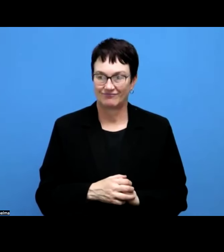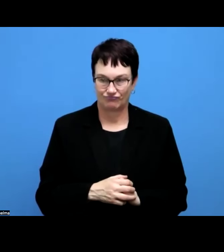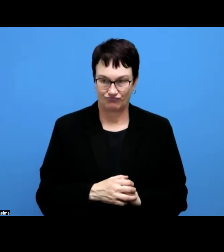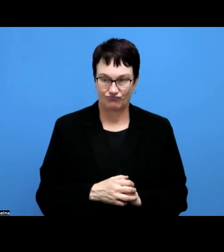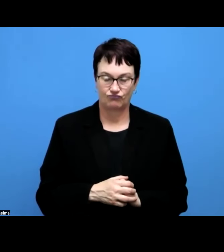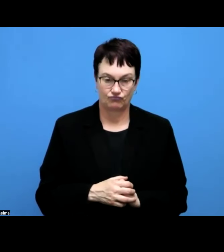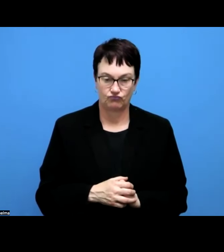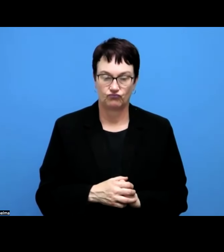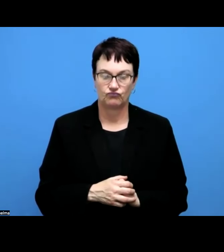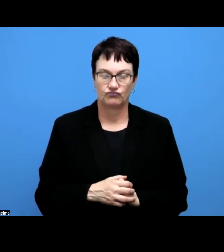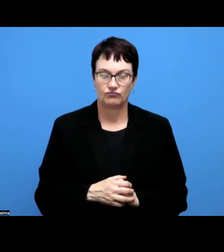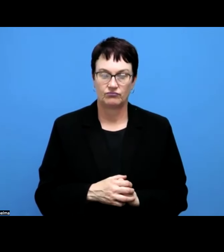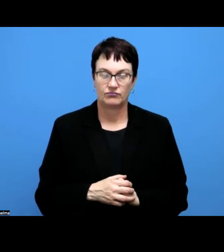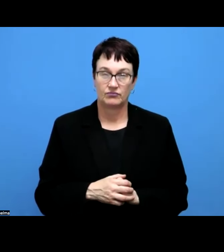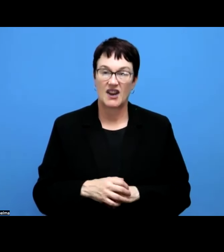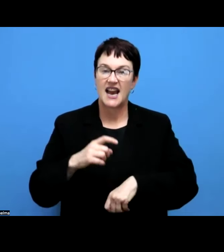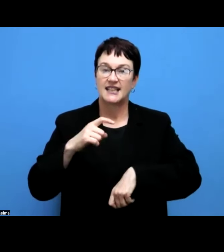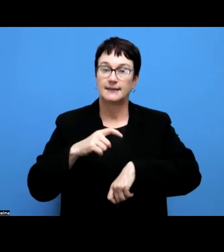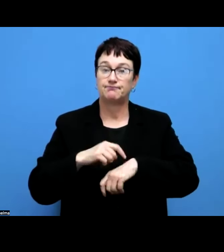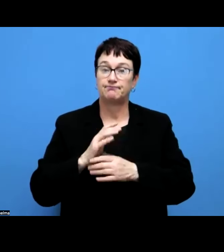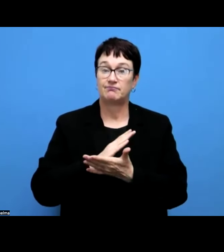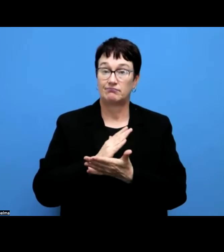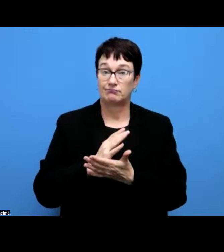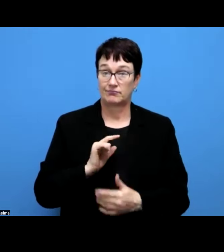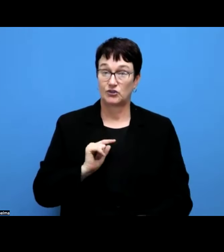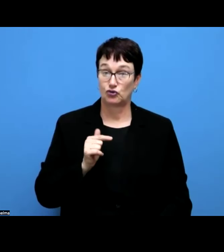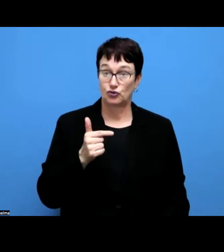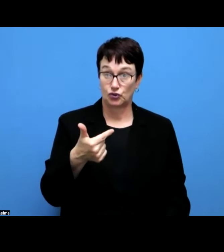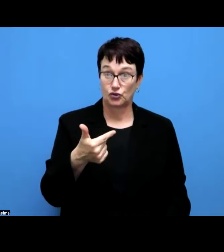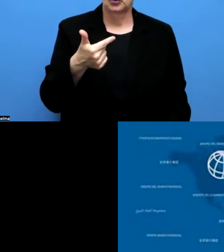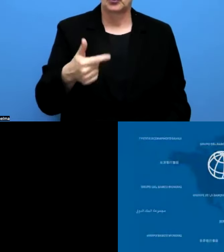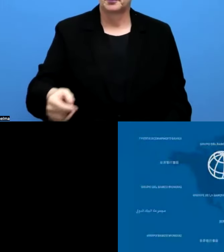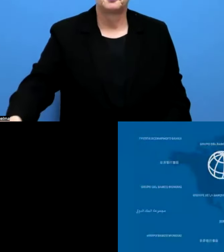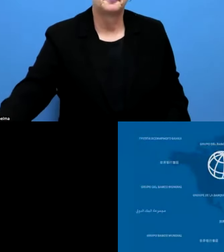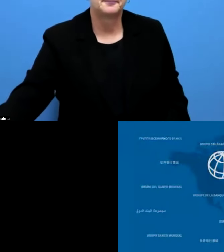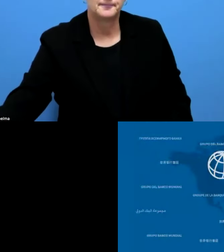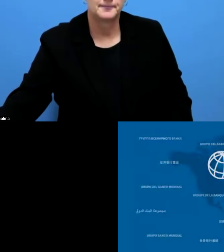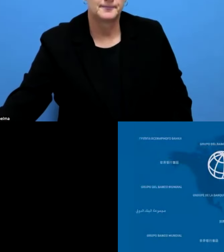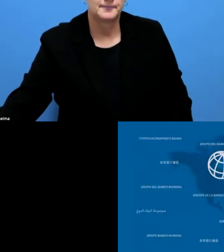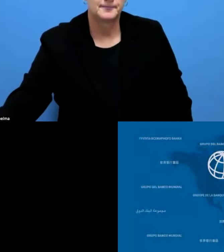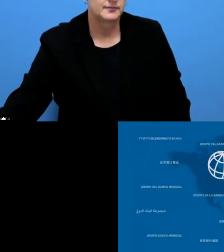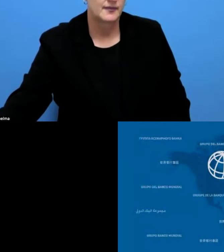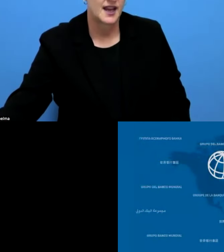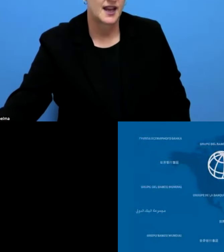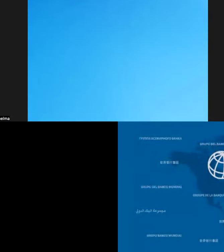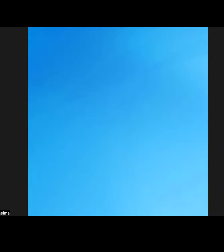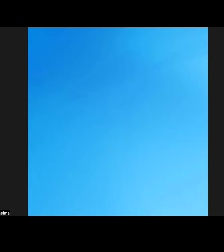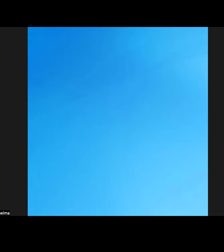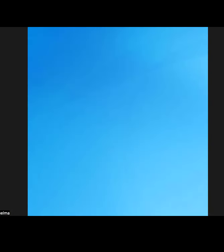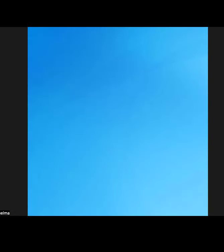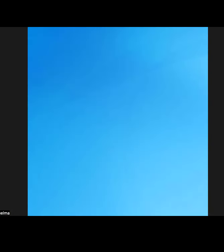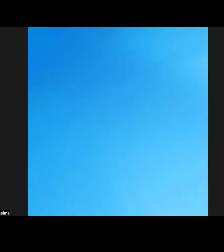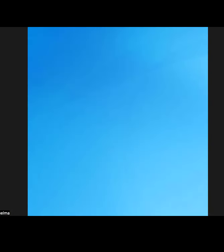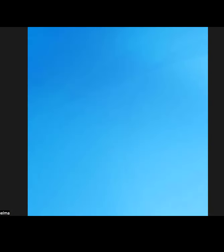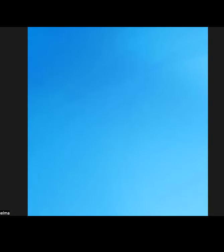speaker is Charlotte McLean-Nalpo, who is the Global Disability Advisor of the World Bank. She is